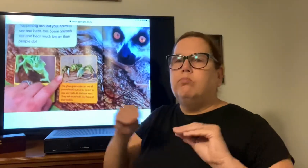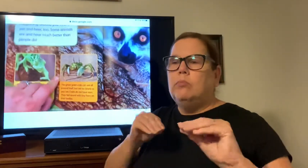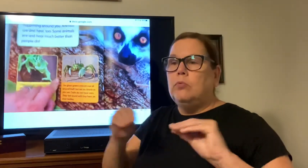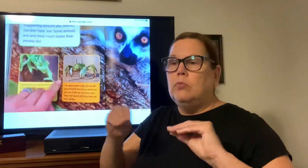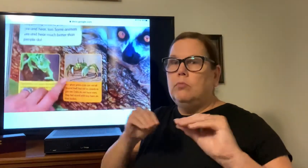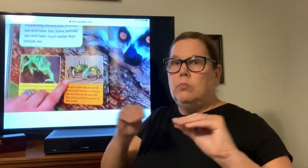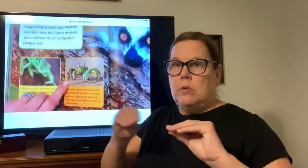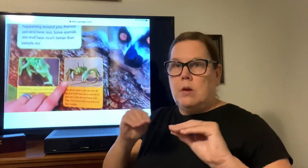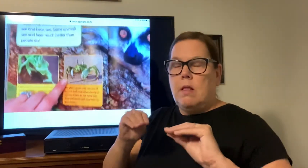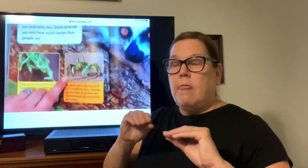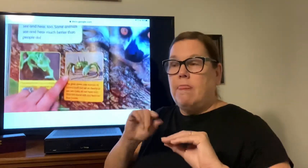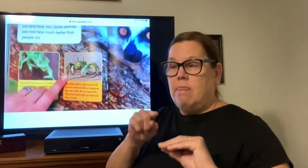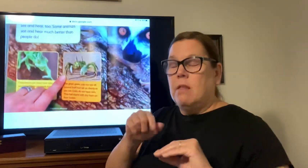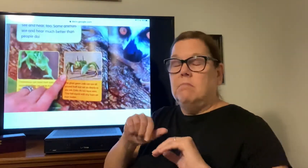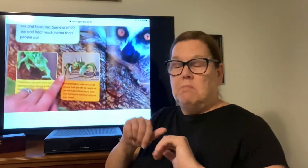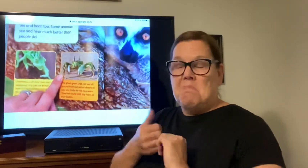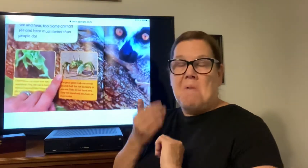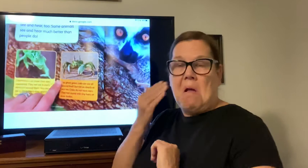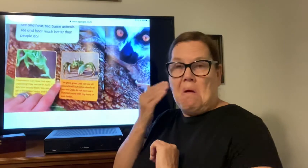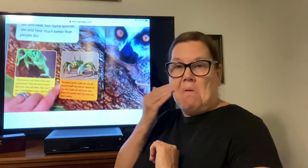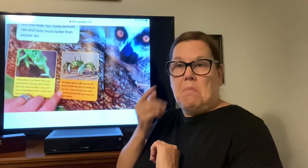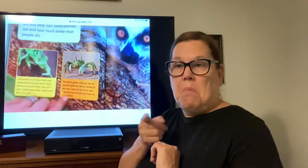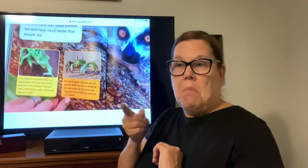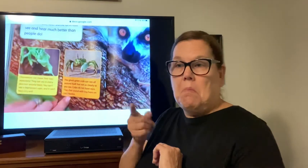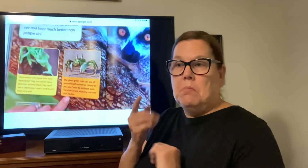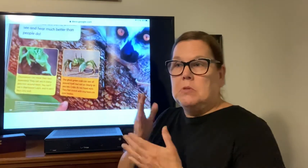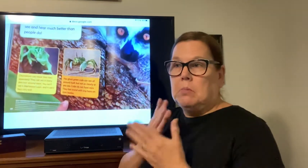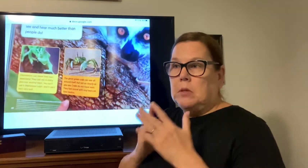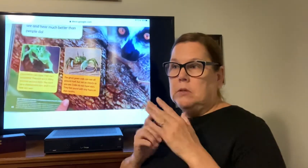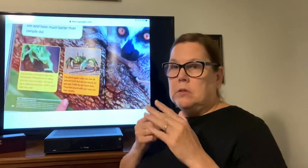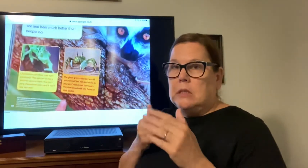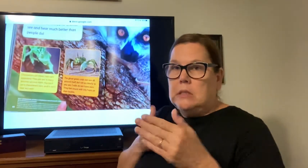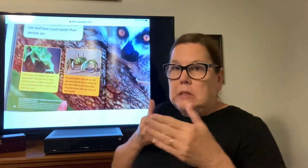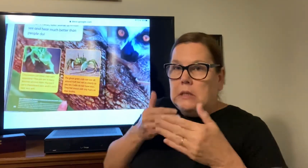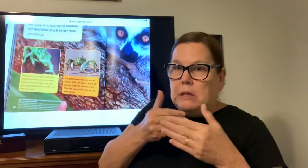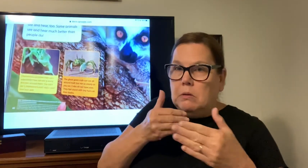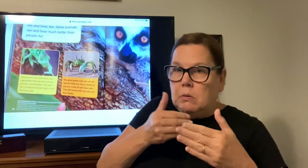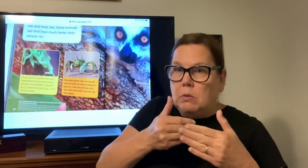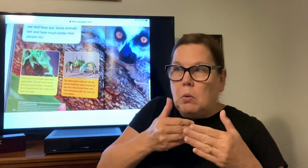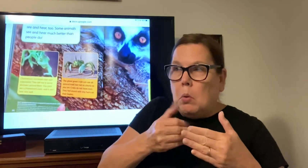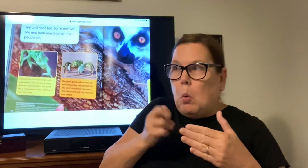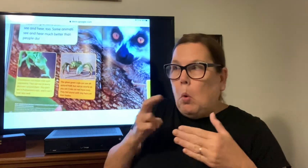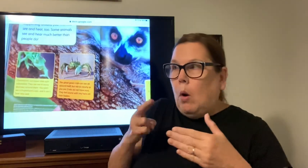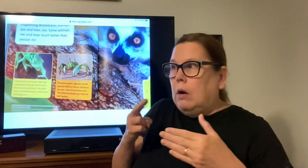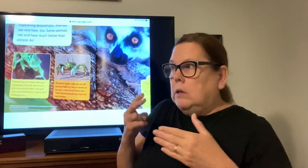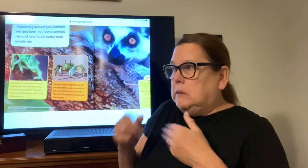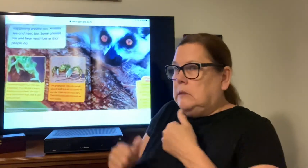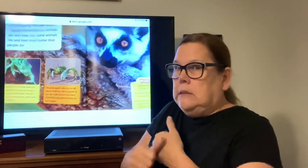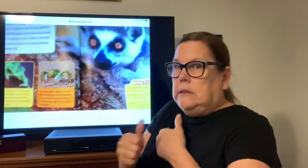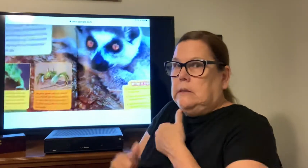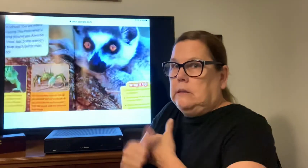that's how they know that something is coming or that danger is nearby.